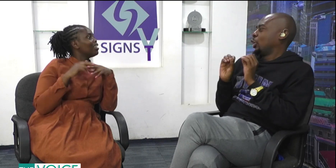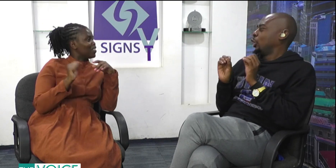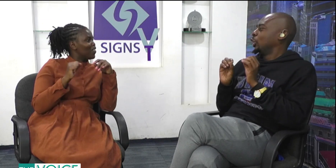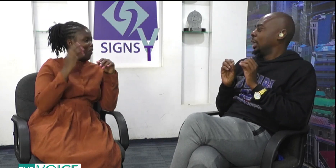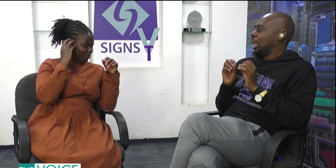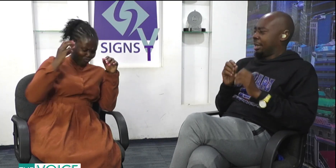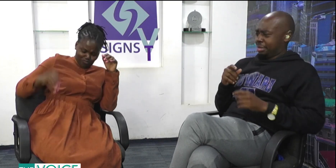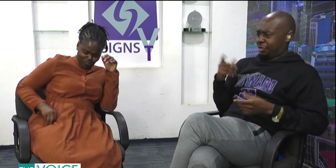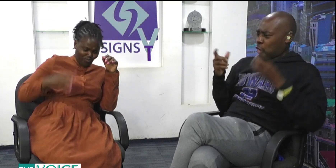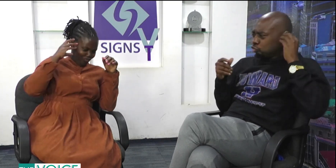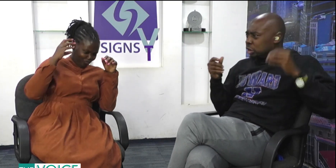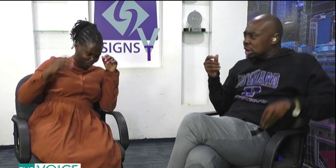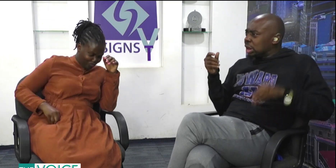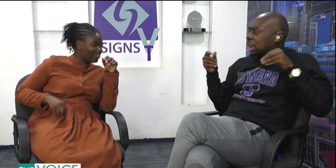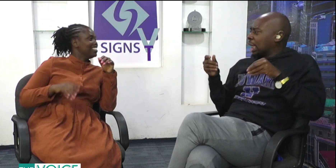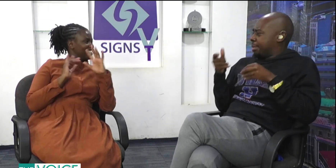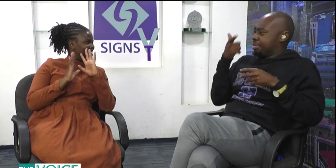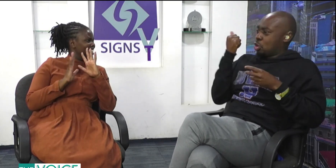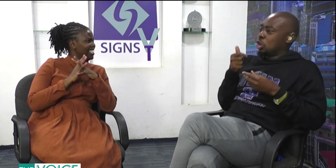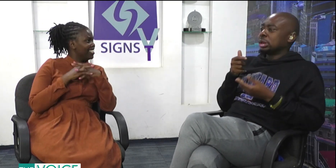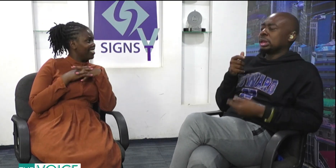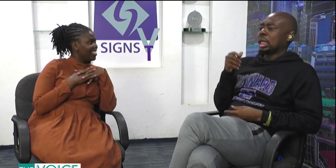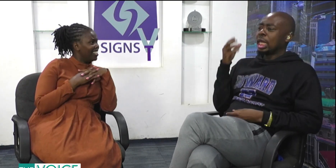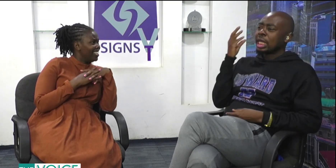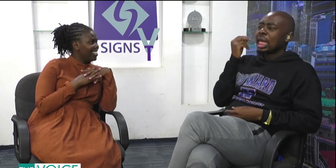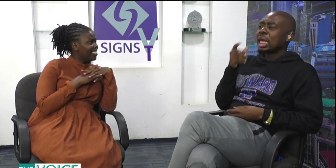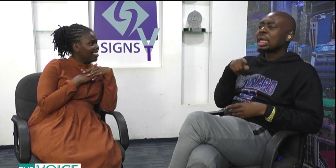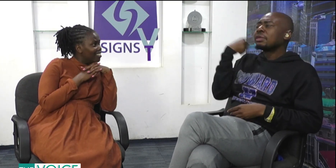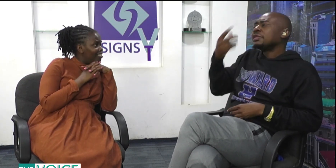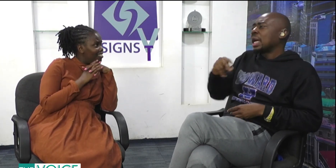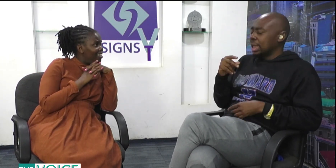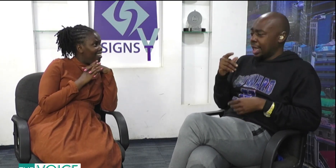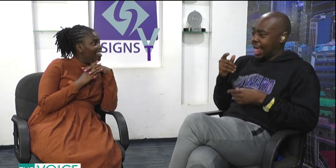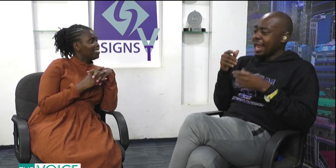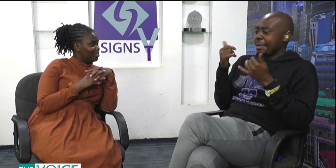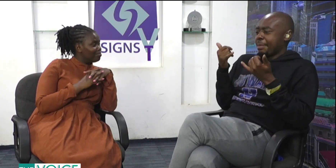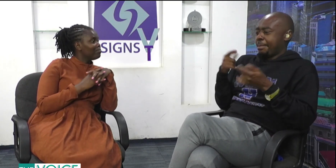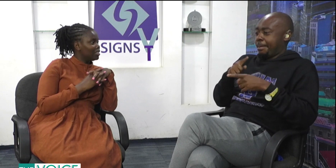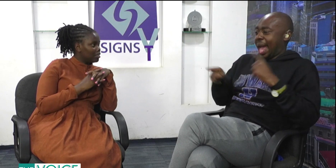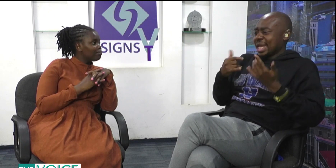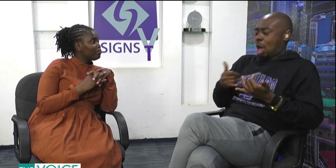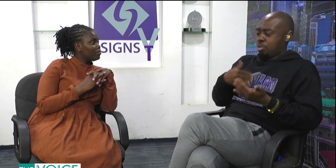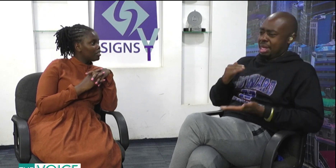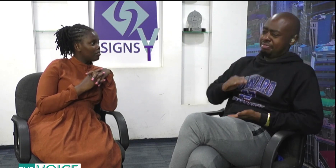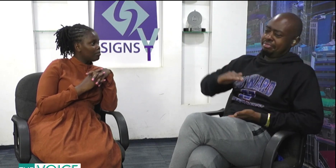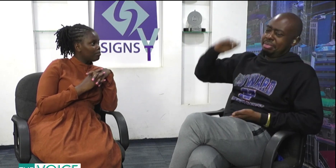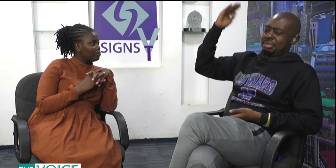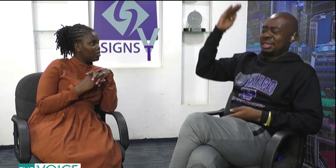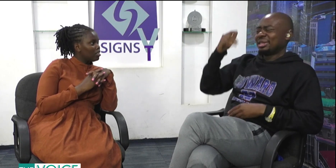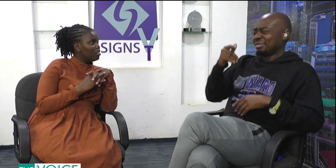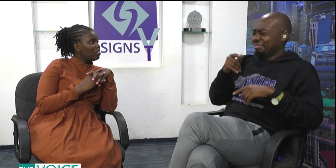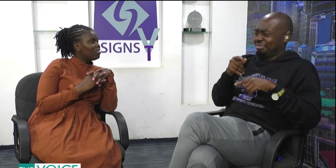So yeah, I felt so So good. you hid your hearing aid? Yeah, I hid my hearing aid